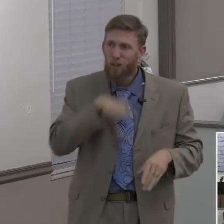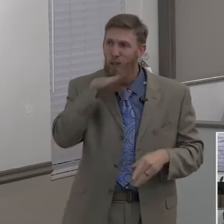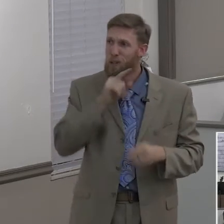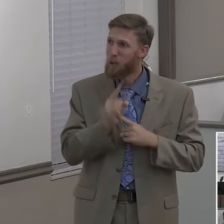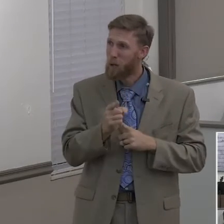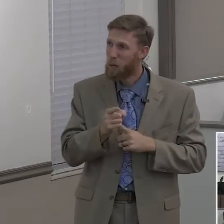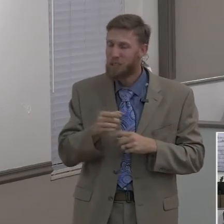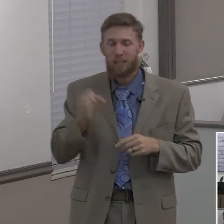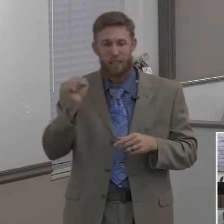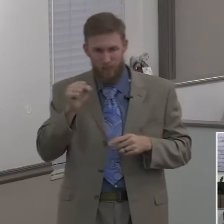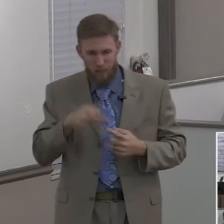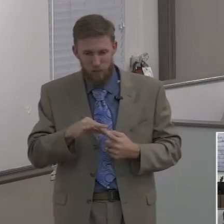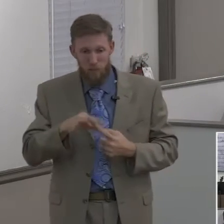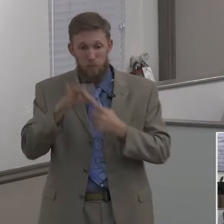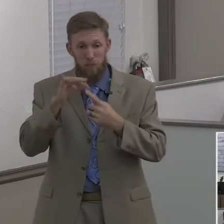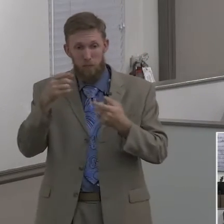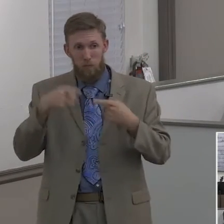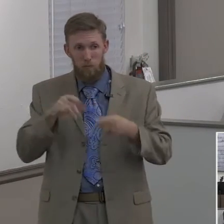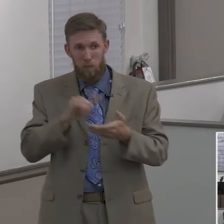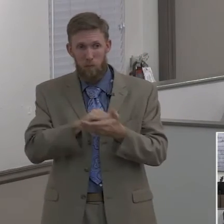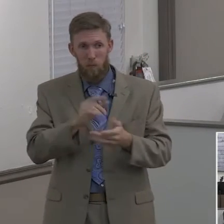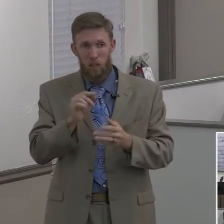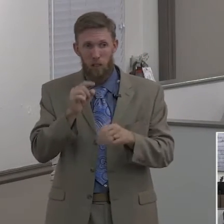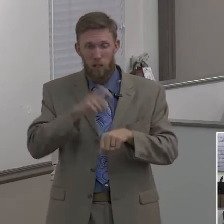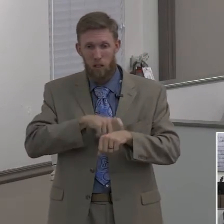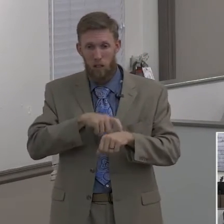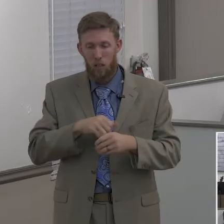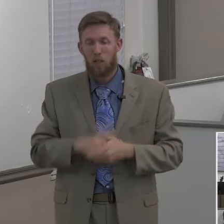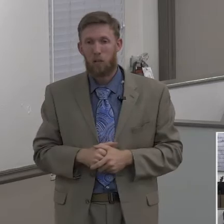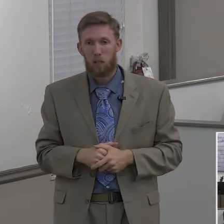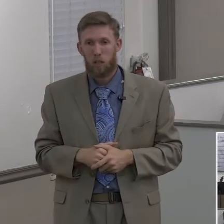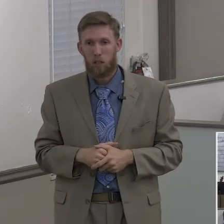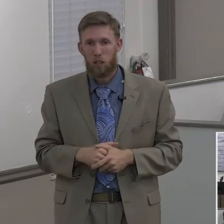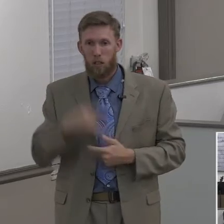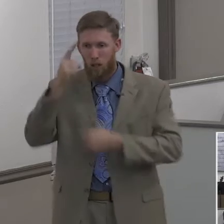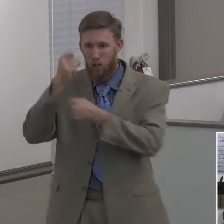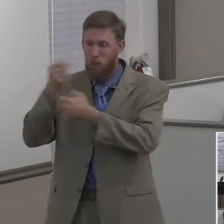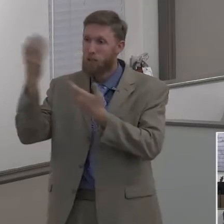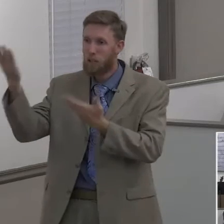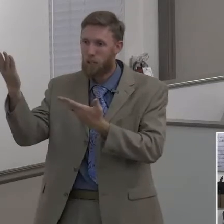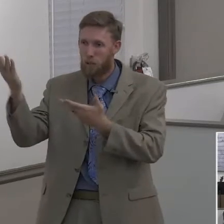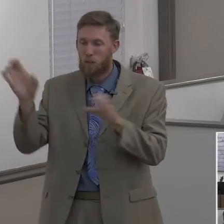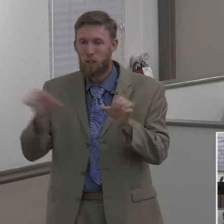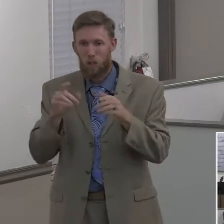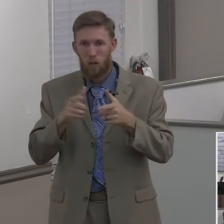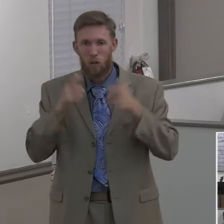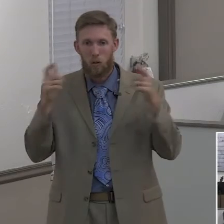yes, especially in the frustrating moments. Trust me to do great things in your life.